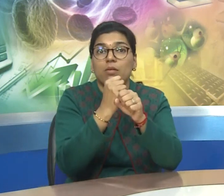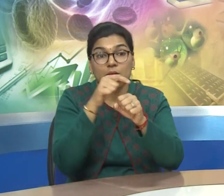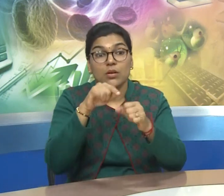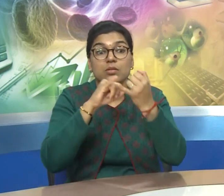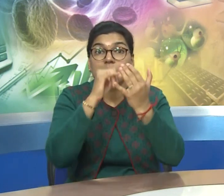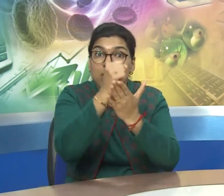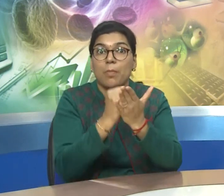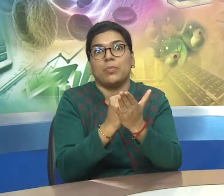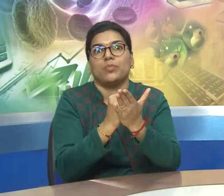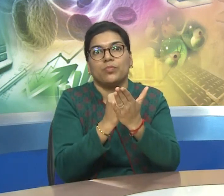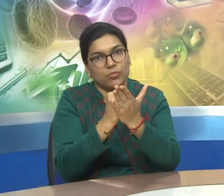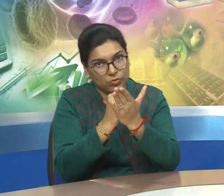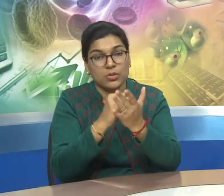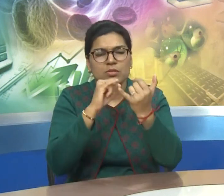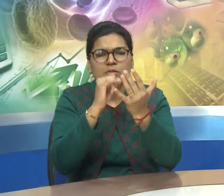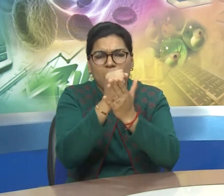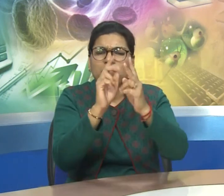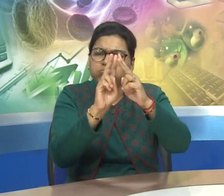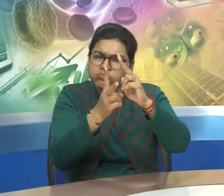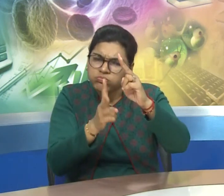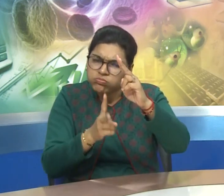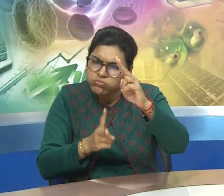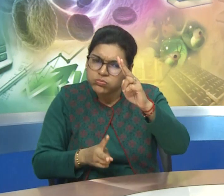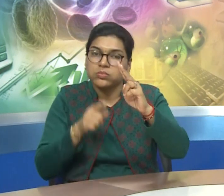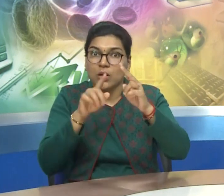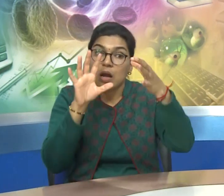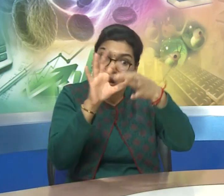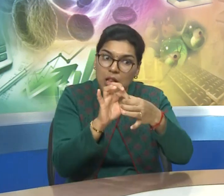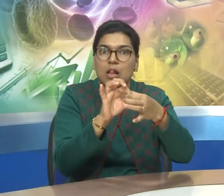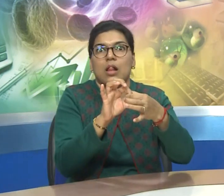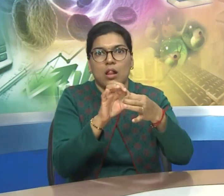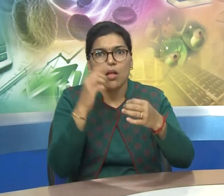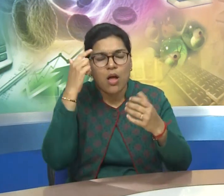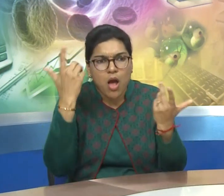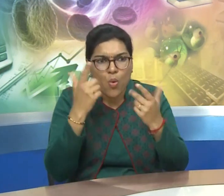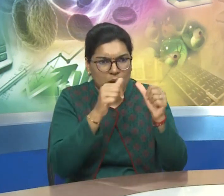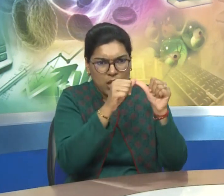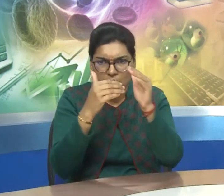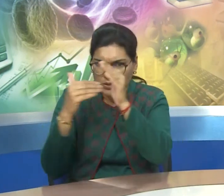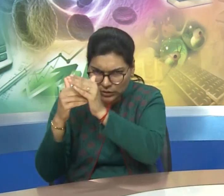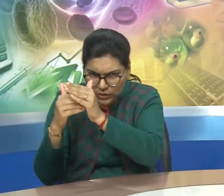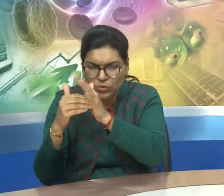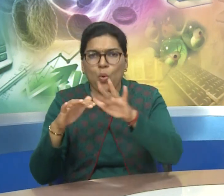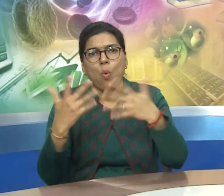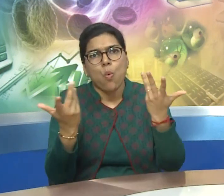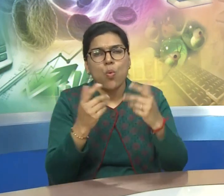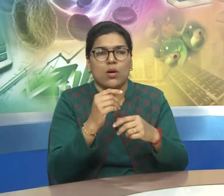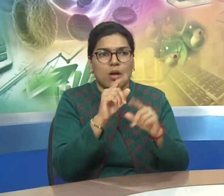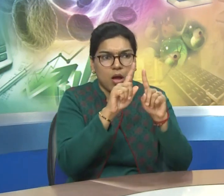which a compound subject is first analyzed into its facets in